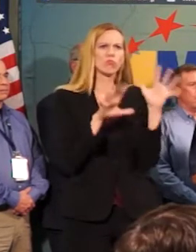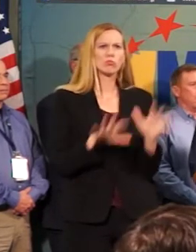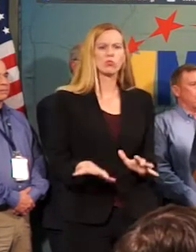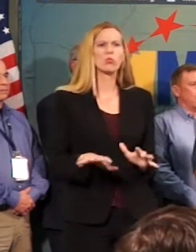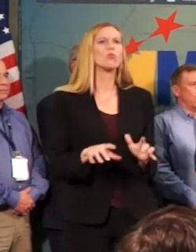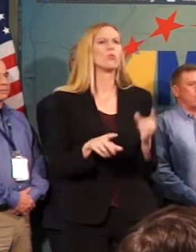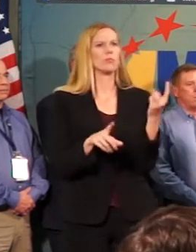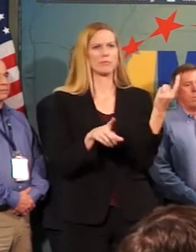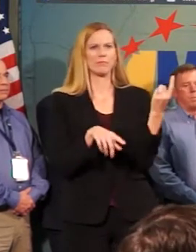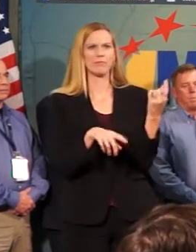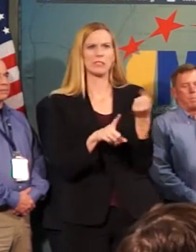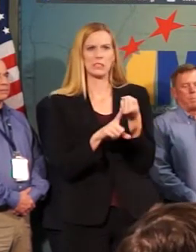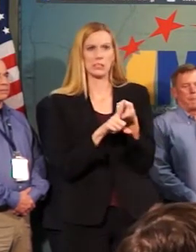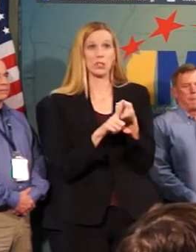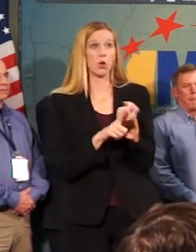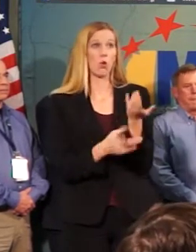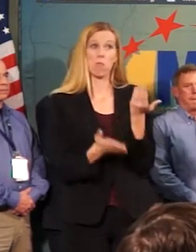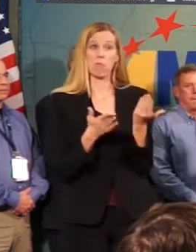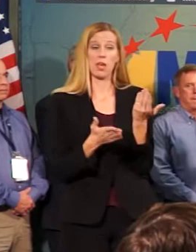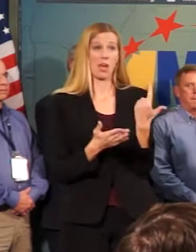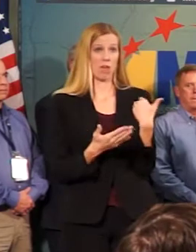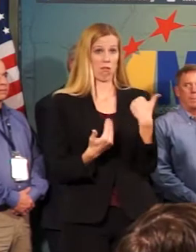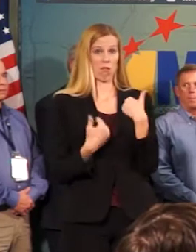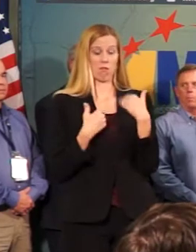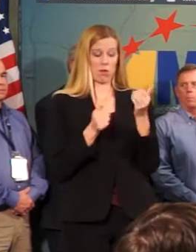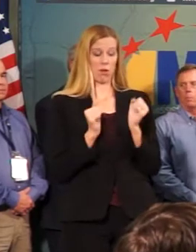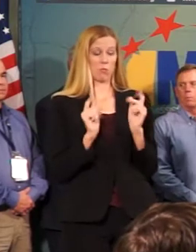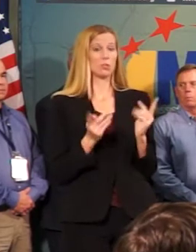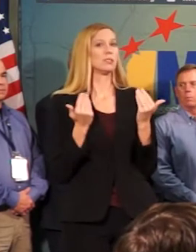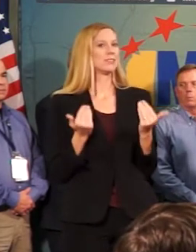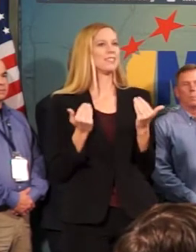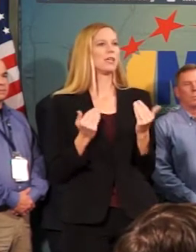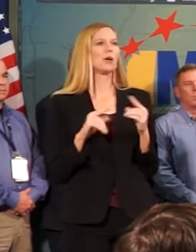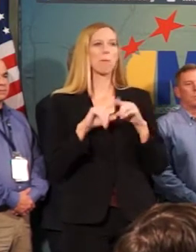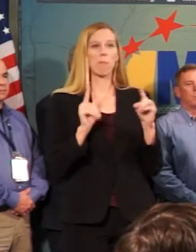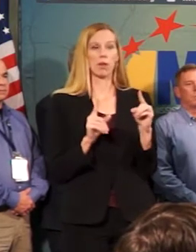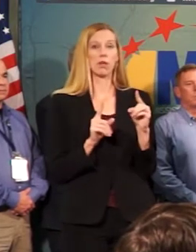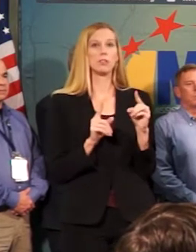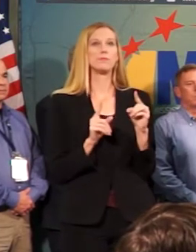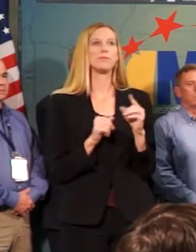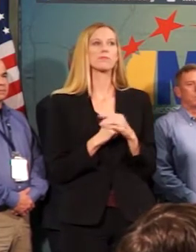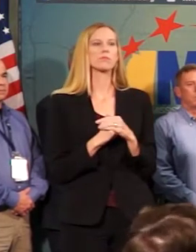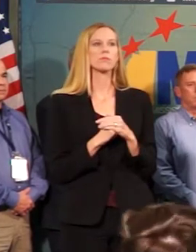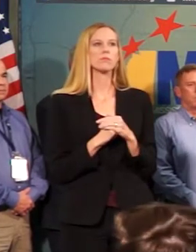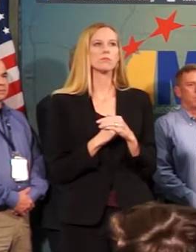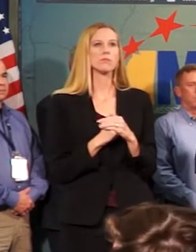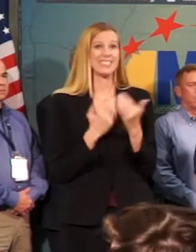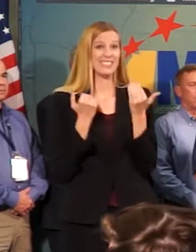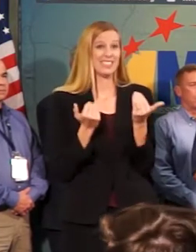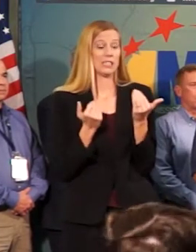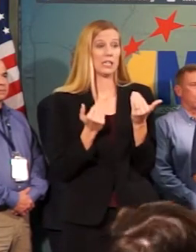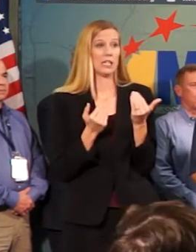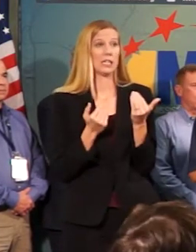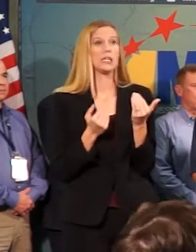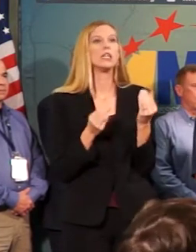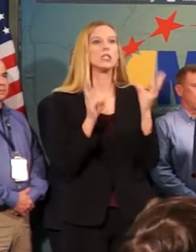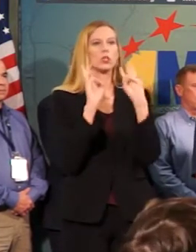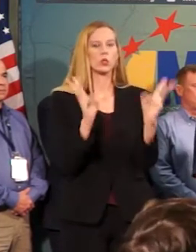some realistic opportunities today. Unfortunately, there is a weather system on the Mississippi Gulf